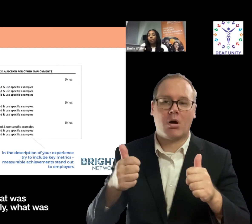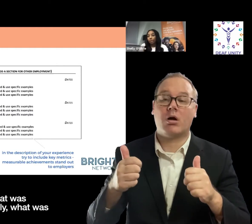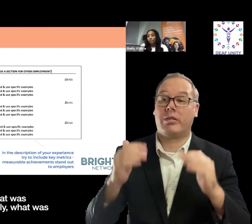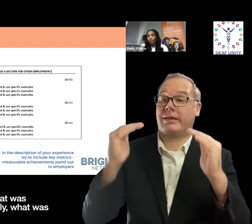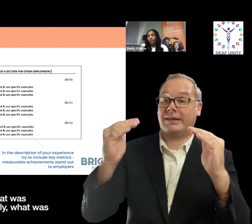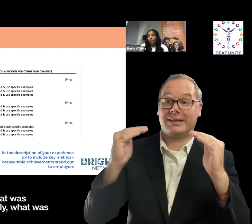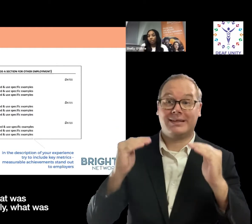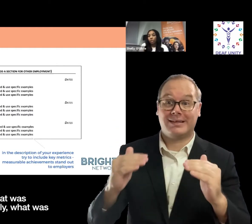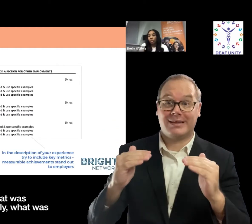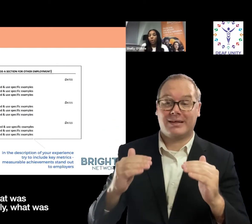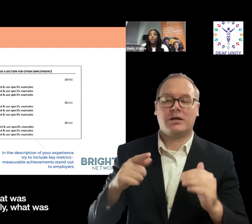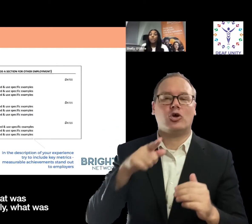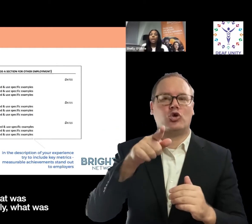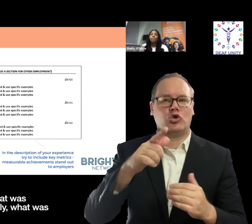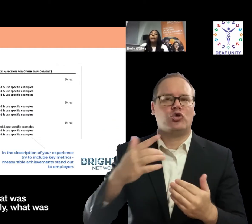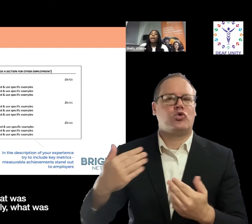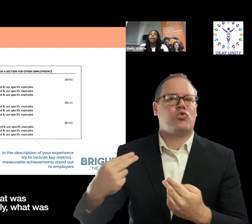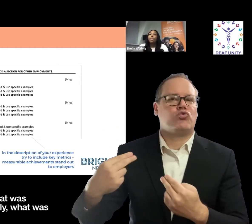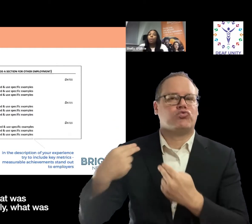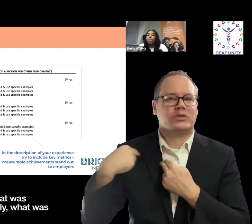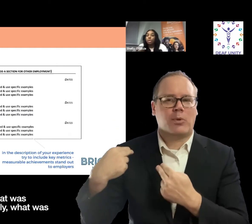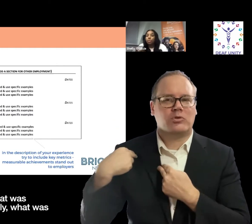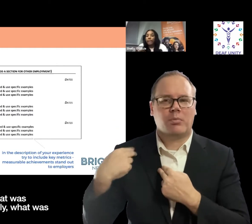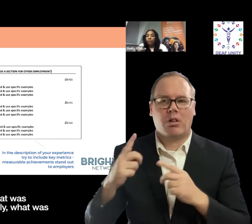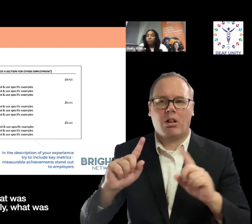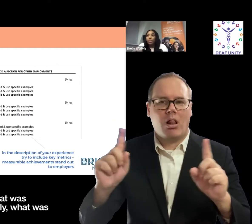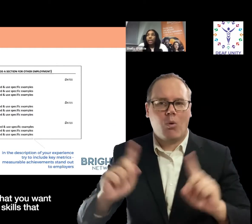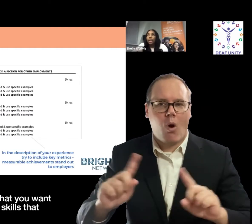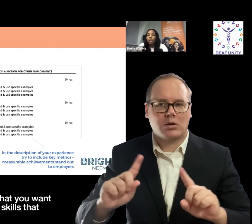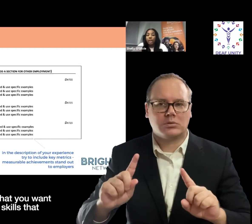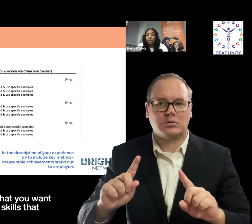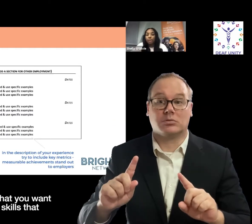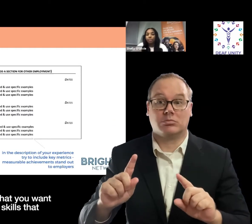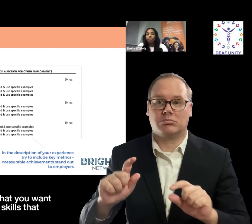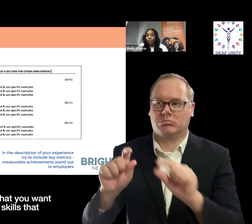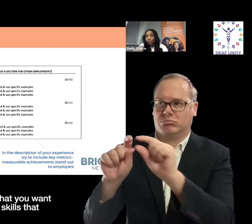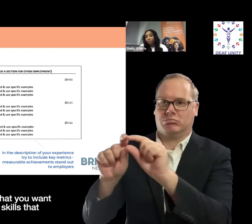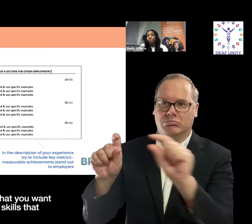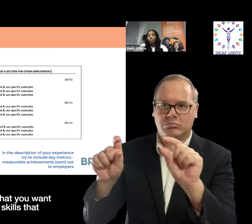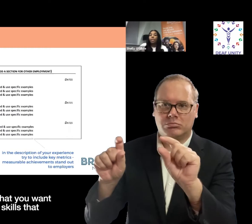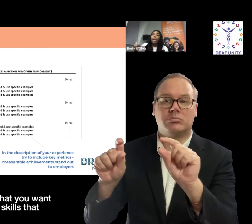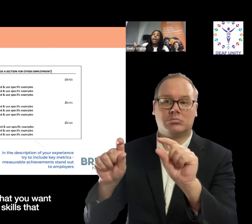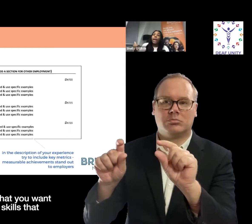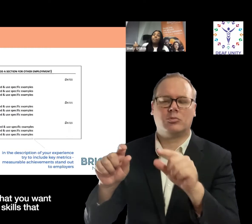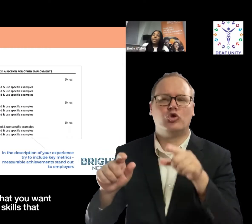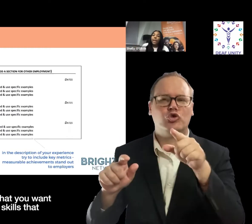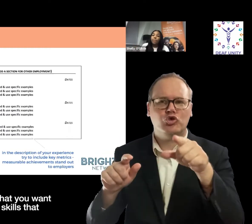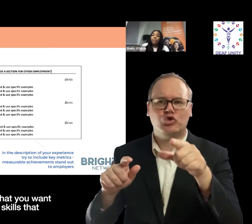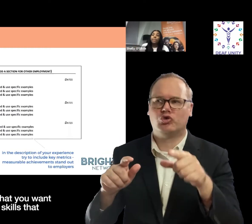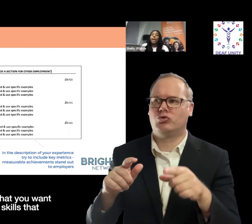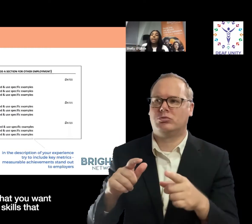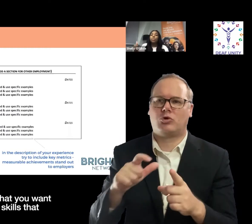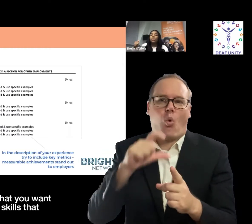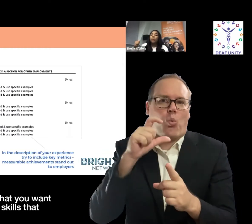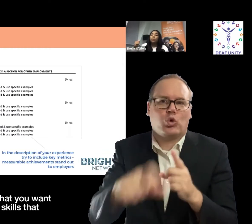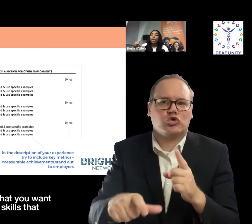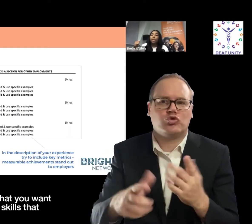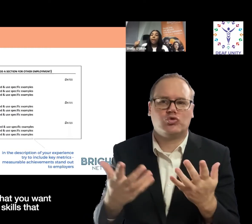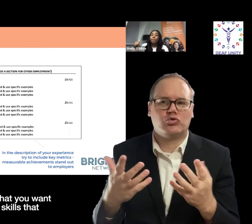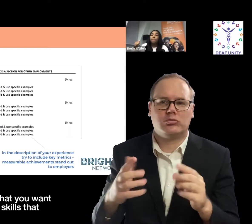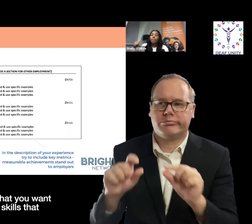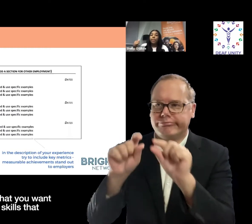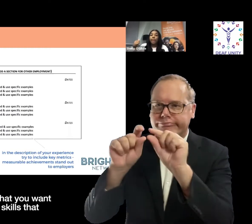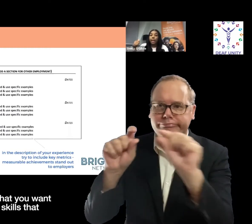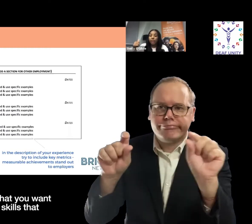your key responsibilities? What was your ownership? And what was a key achievement? Then within that, you want to talk